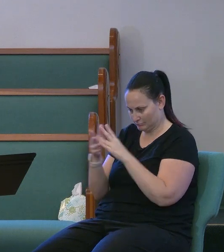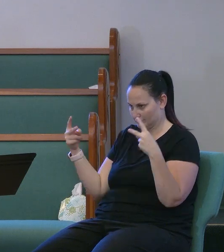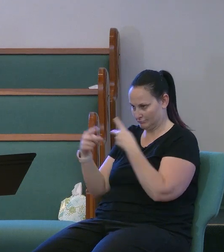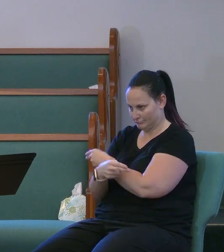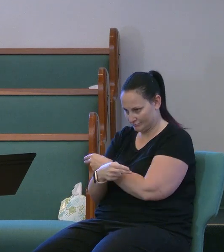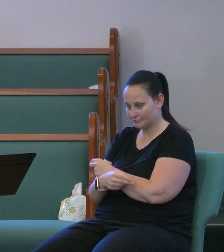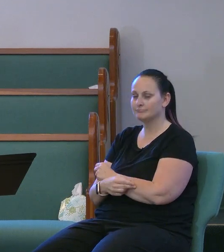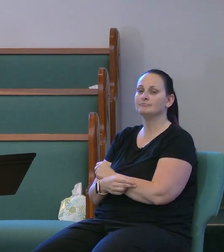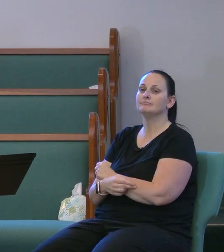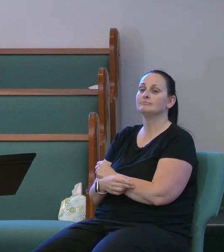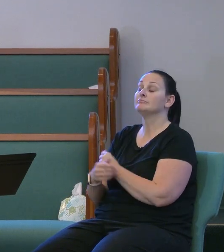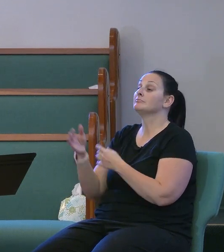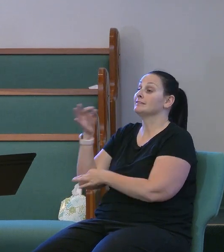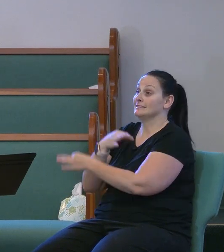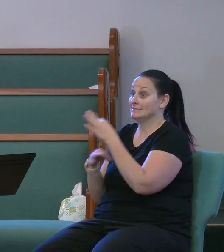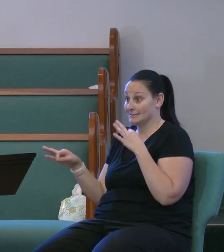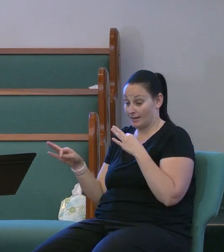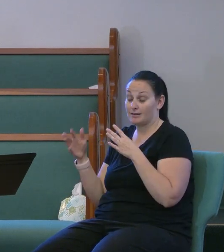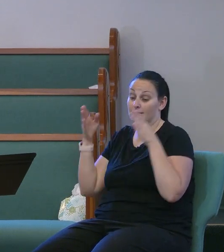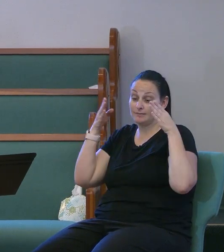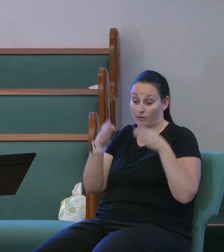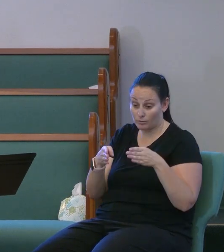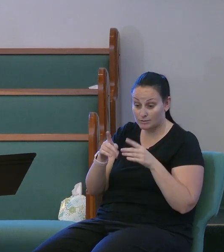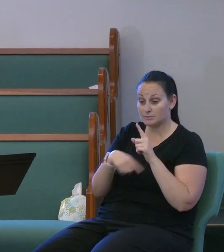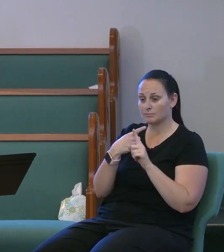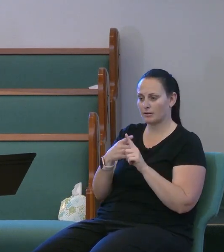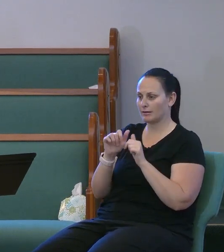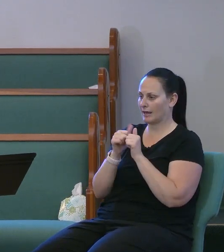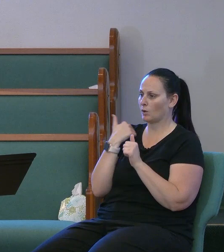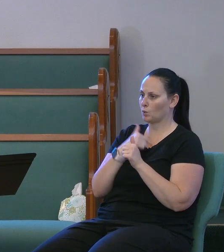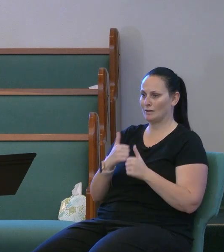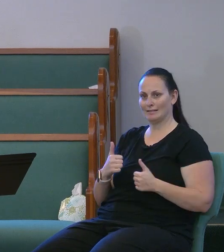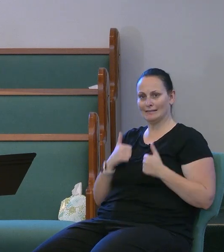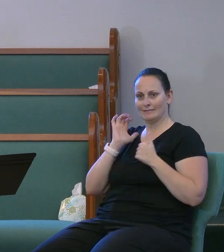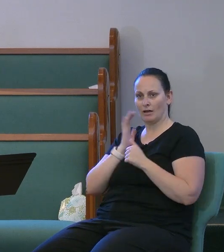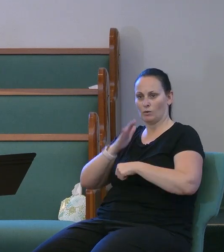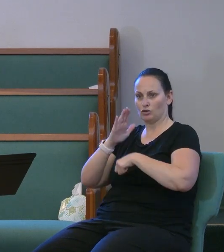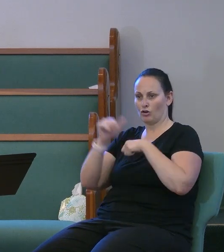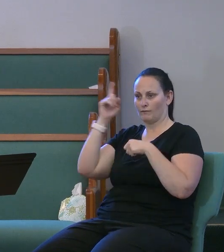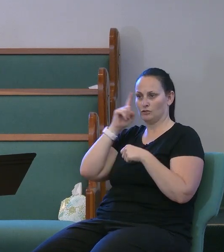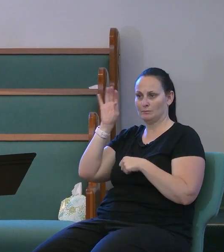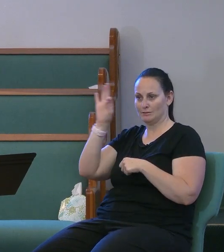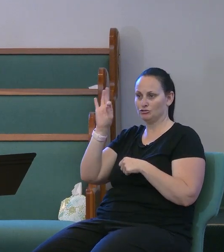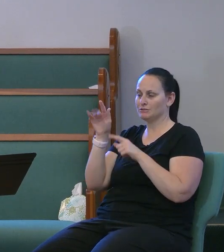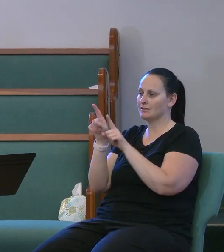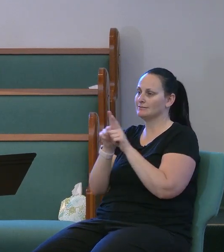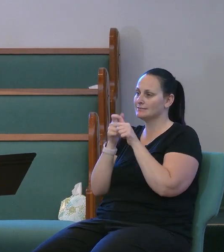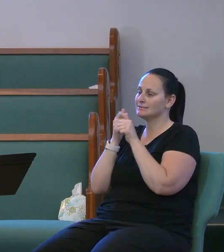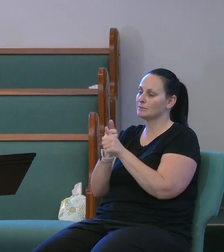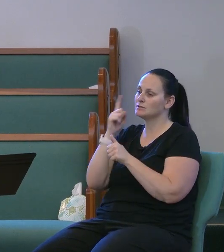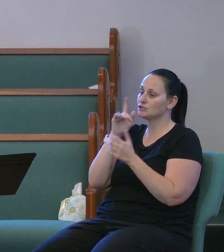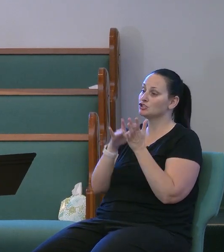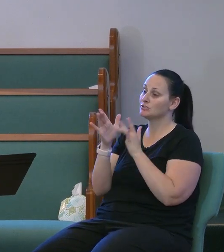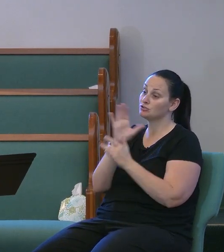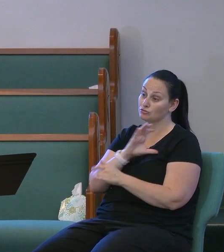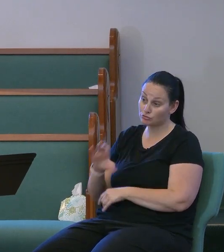Instead, we focus on how it is that we live out our call in ministry as disciples of Jesus